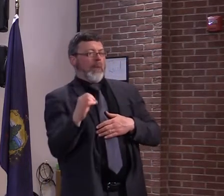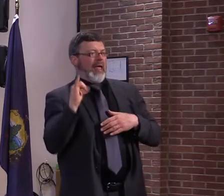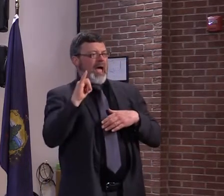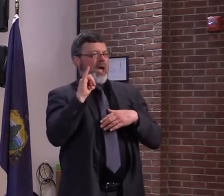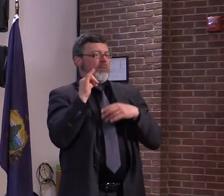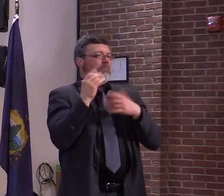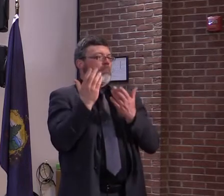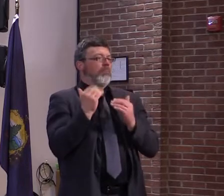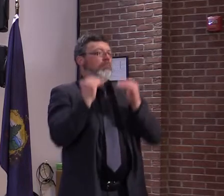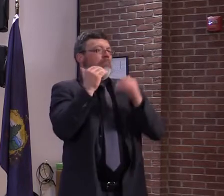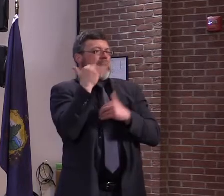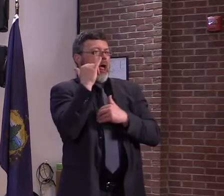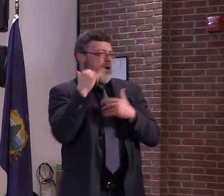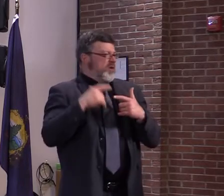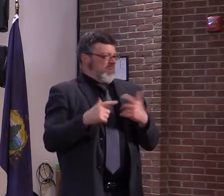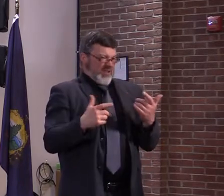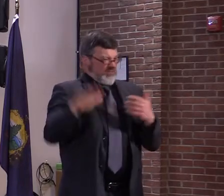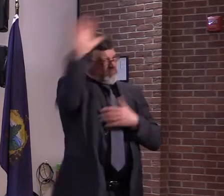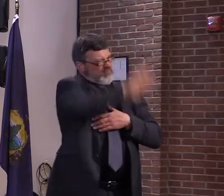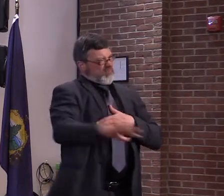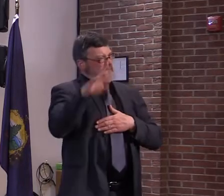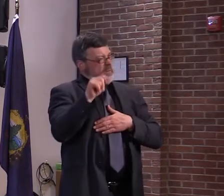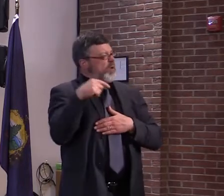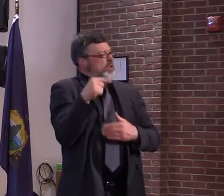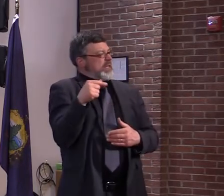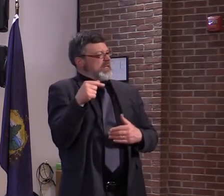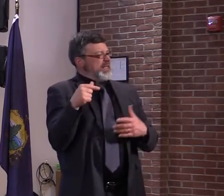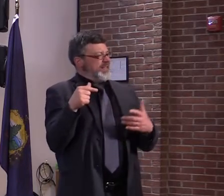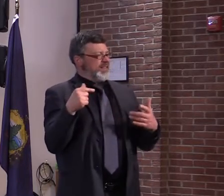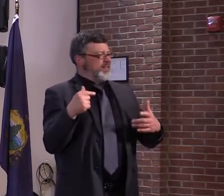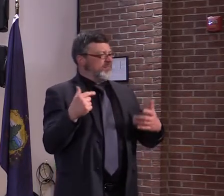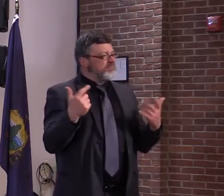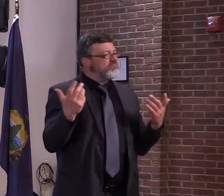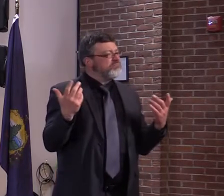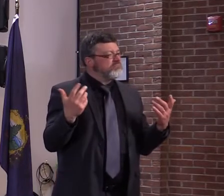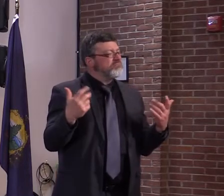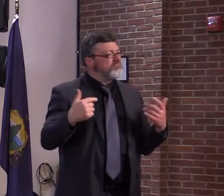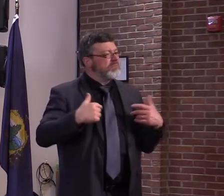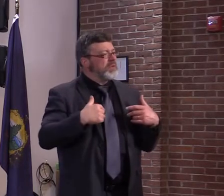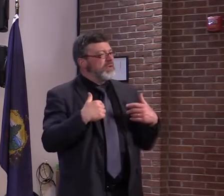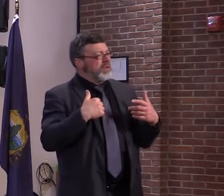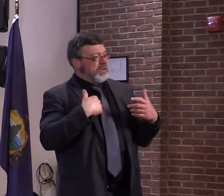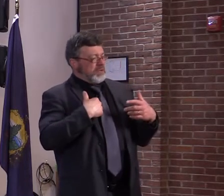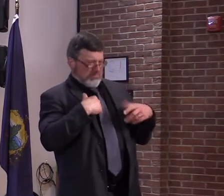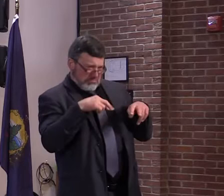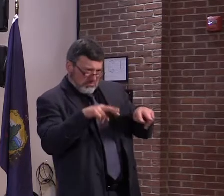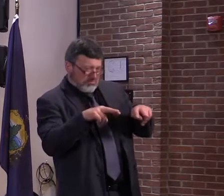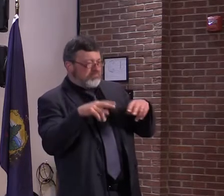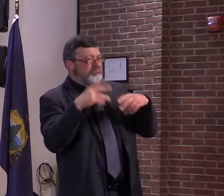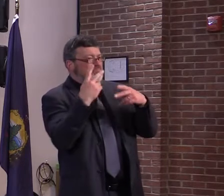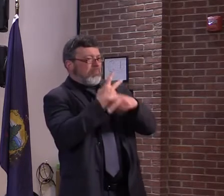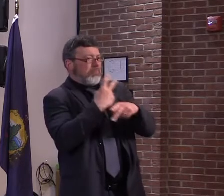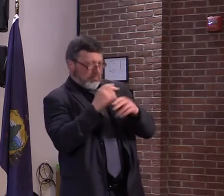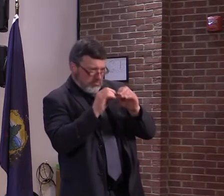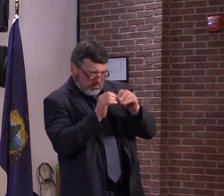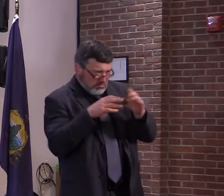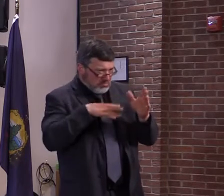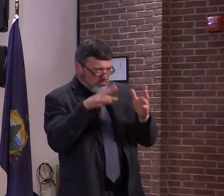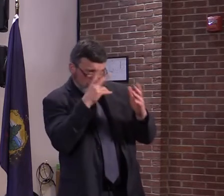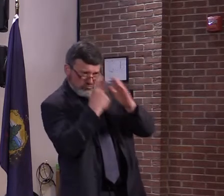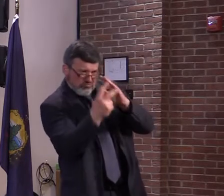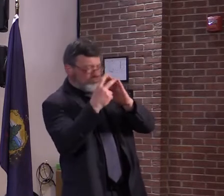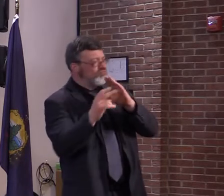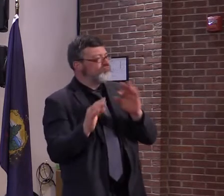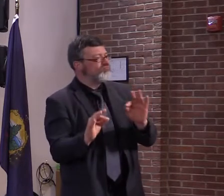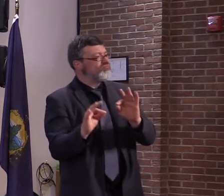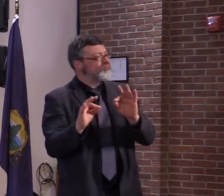to predict based on where your curve is going, what is happening. And we're looking very carefully at that slope of